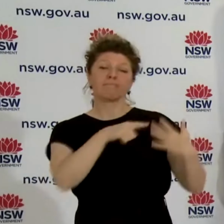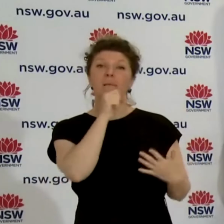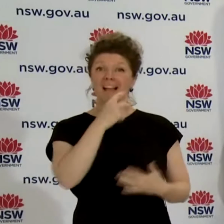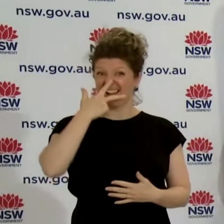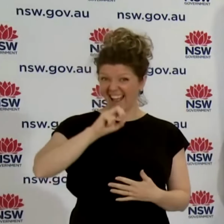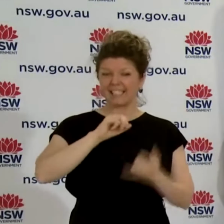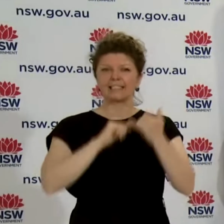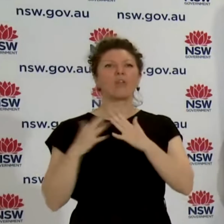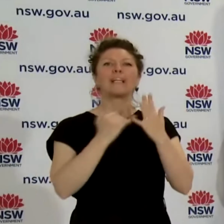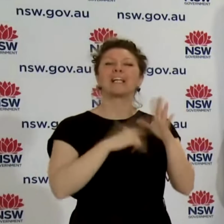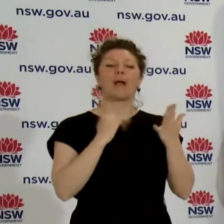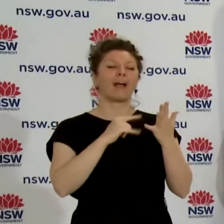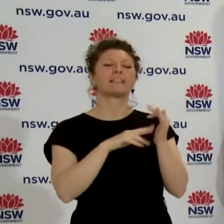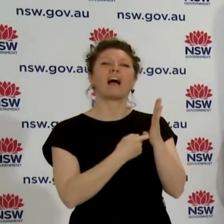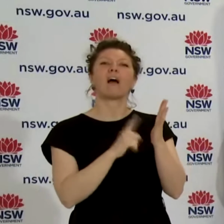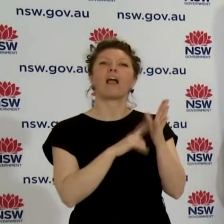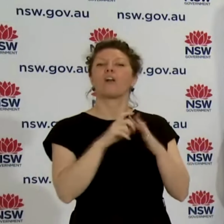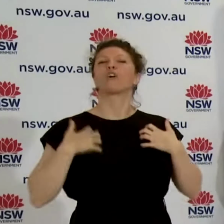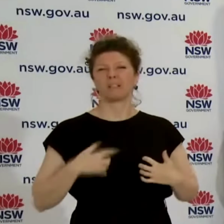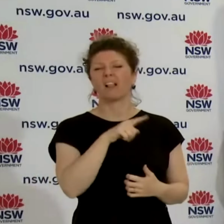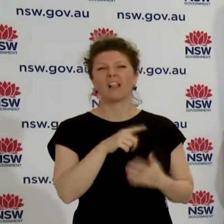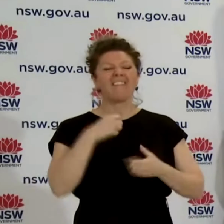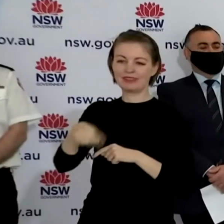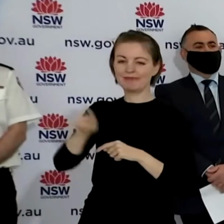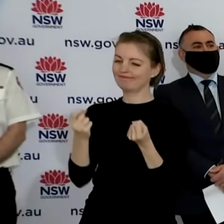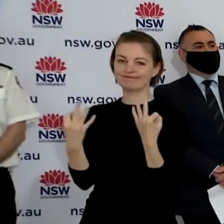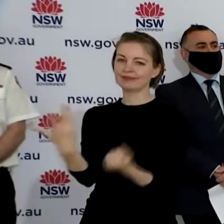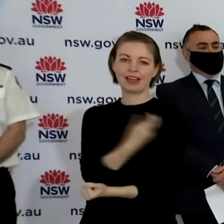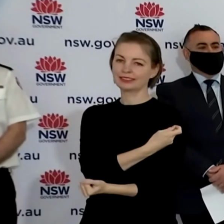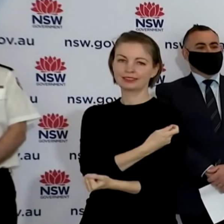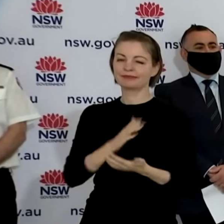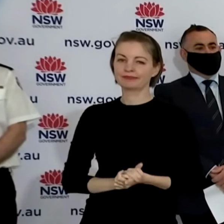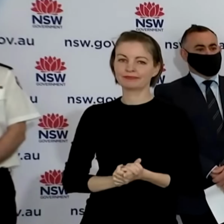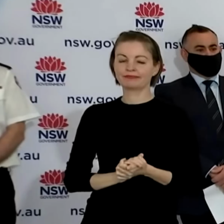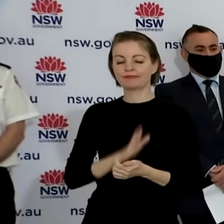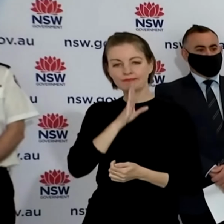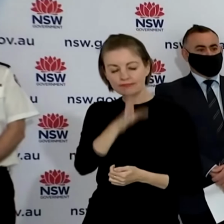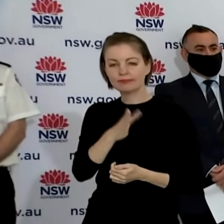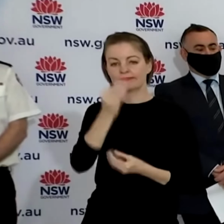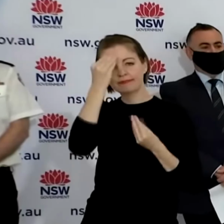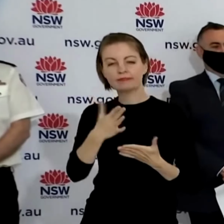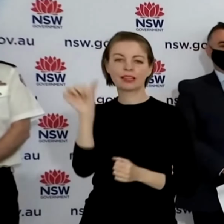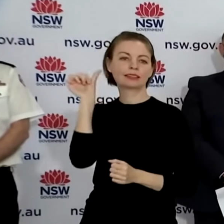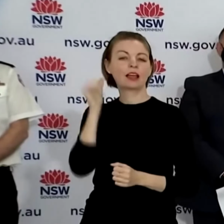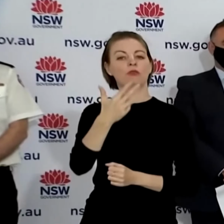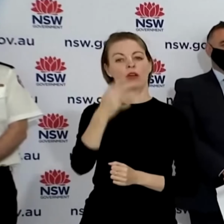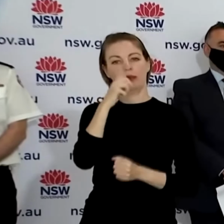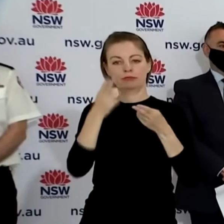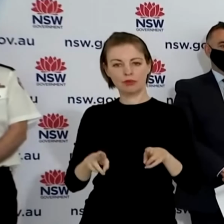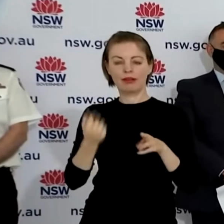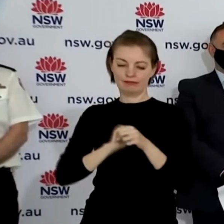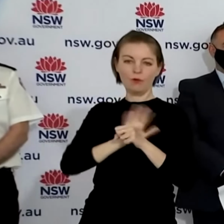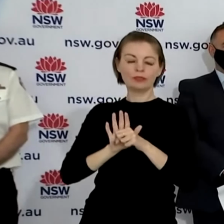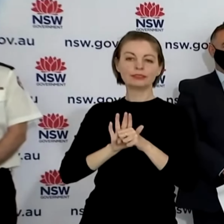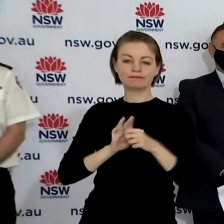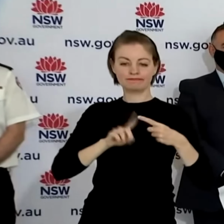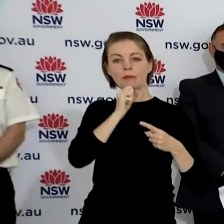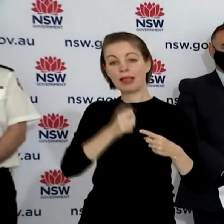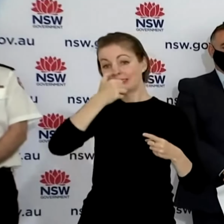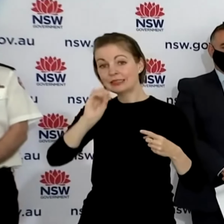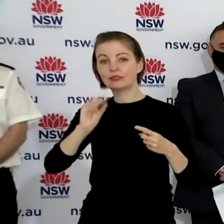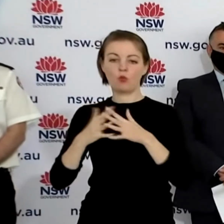from southwestern Sydney who died at Sutherland Hospital was vaccinated and had multiple underlying health conditions. Sadly, we report today the deaths of 9 people who had COVID-19. They are a man